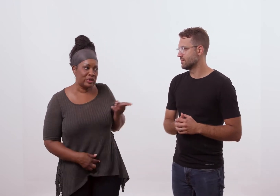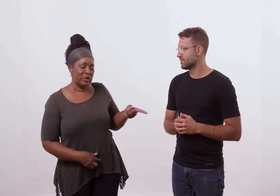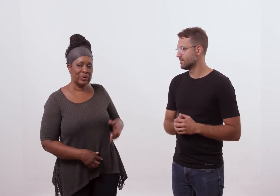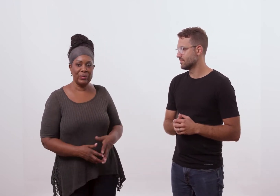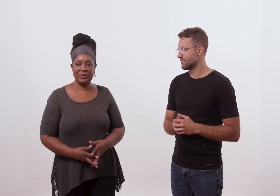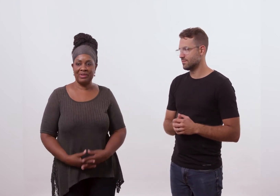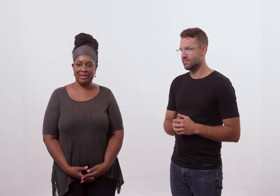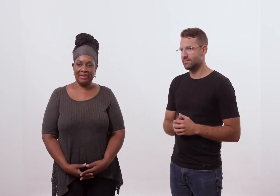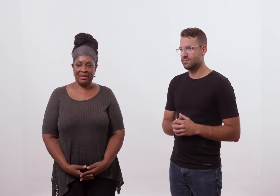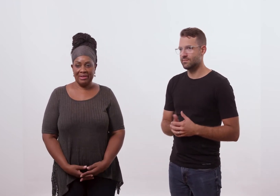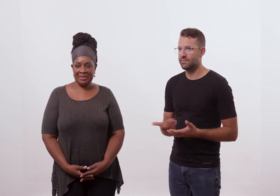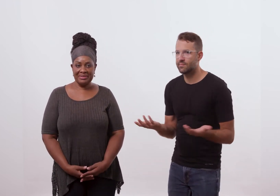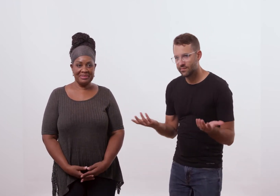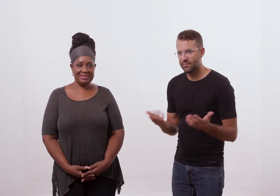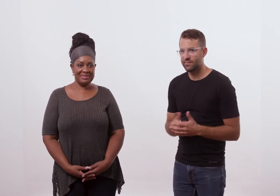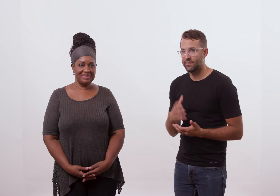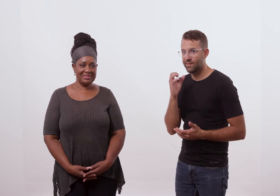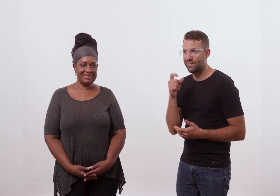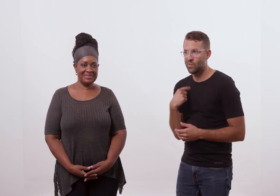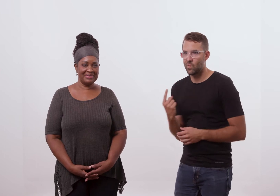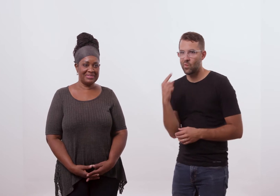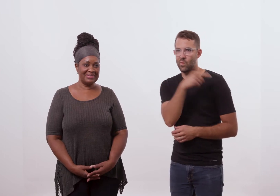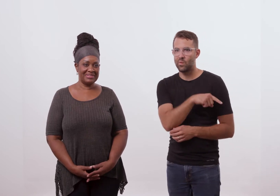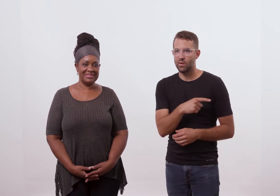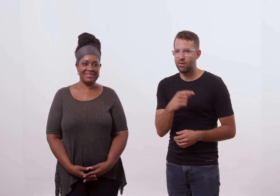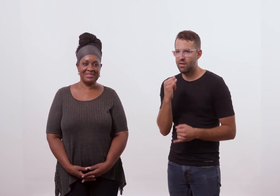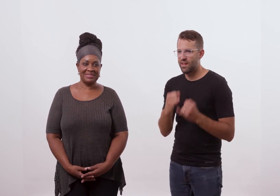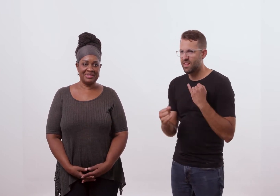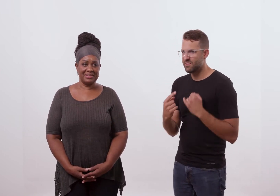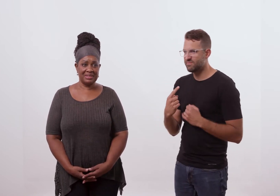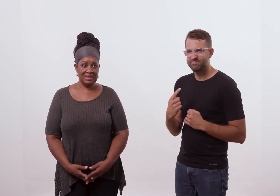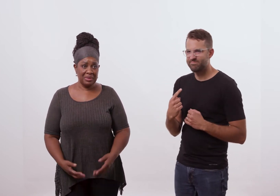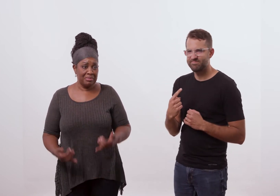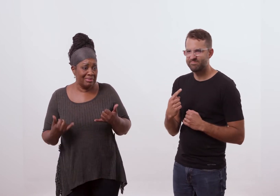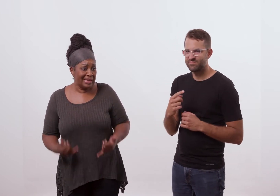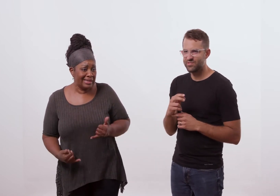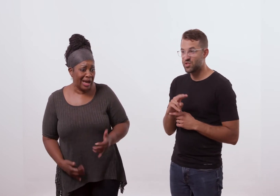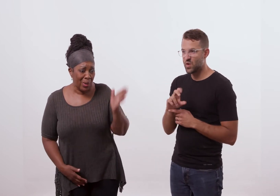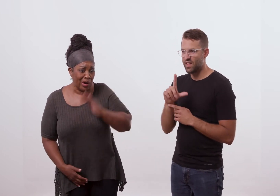Guess I'd better go. One last nuzzle? Now, or you never will.